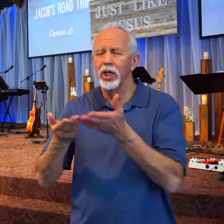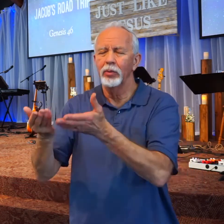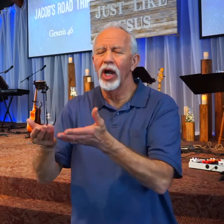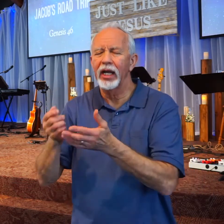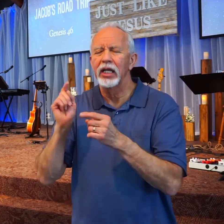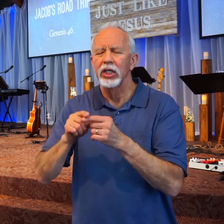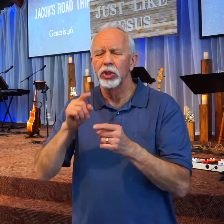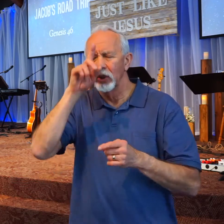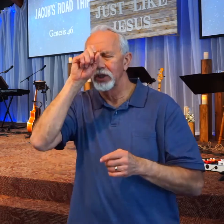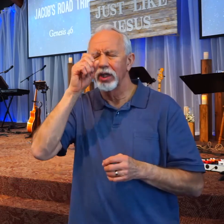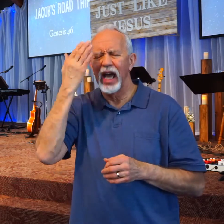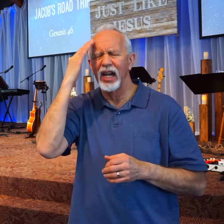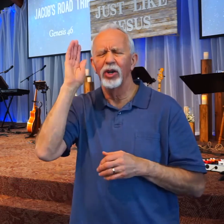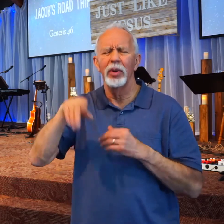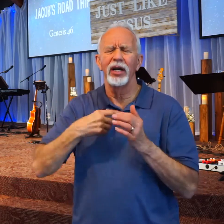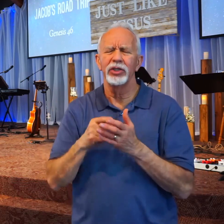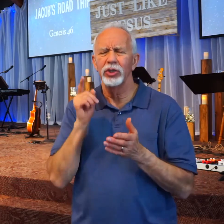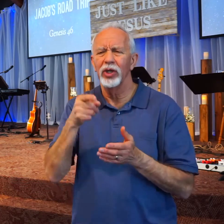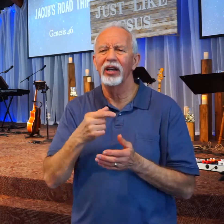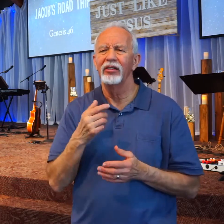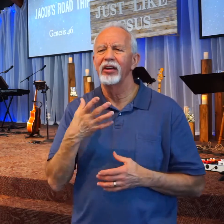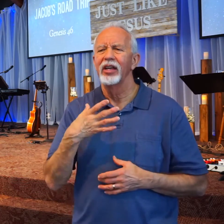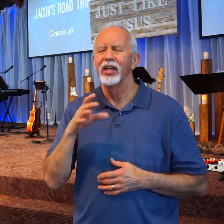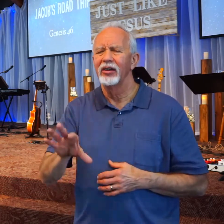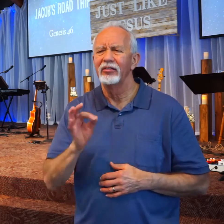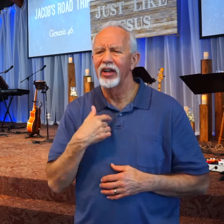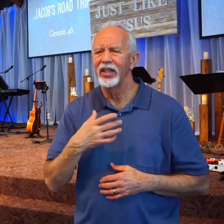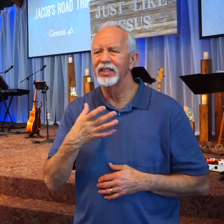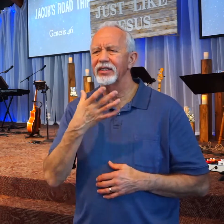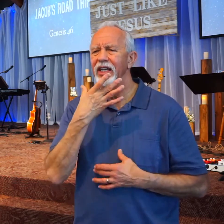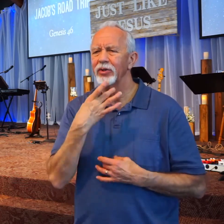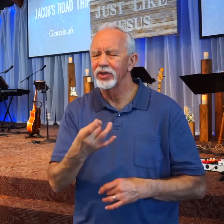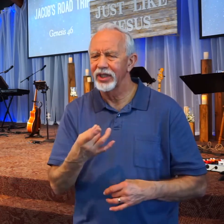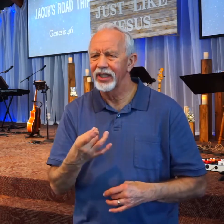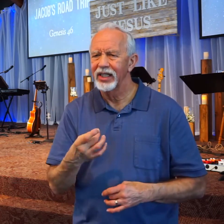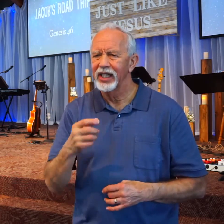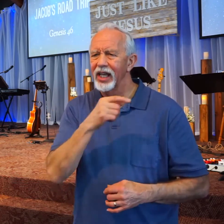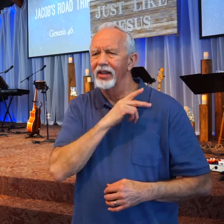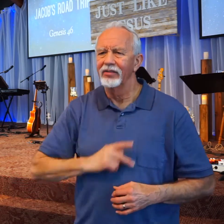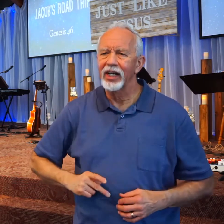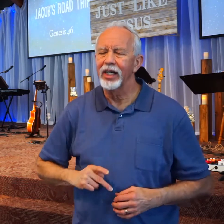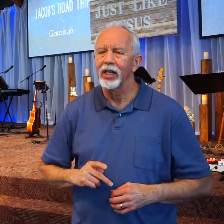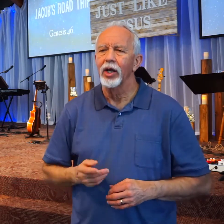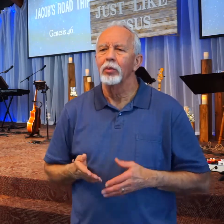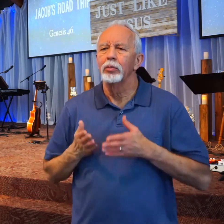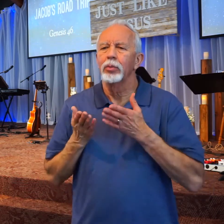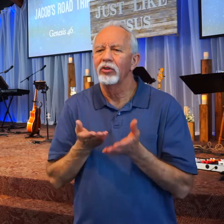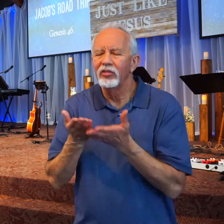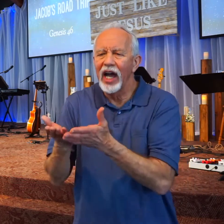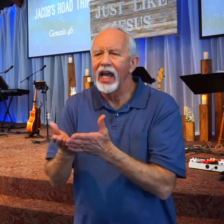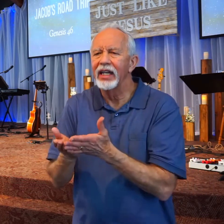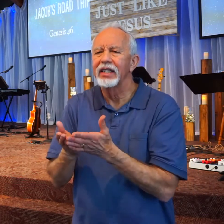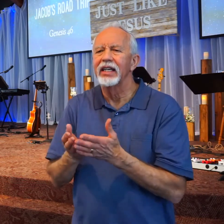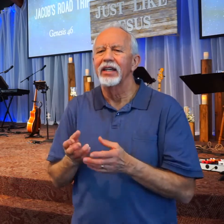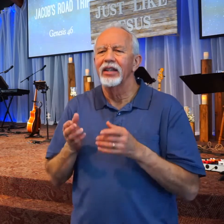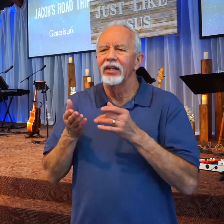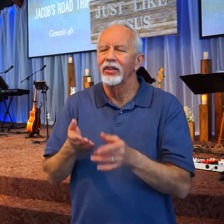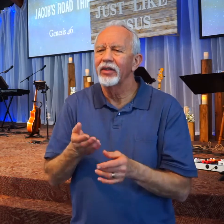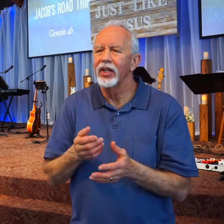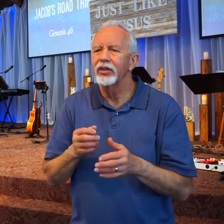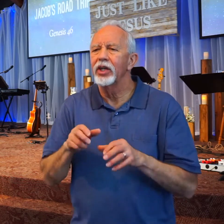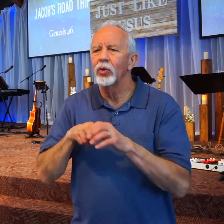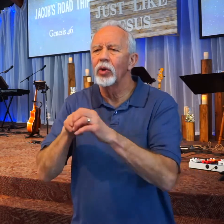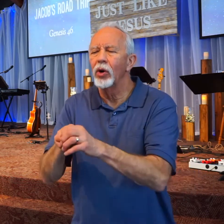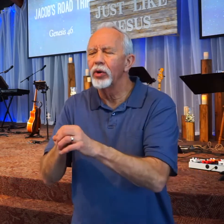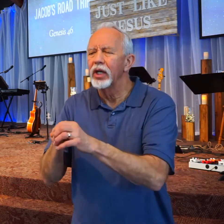to Egypt. And I don't know about you, but I found this fascinating. Think about it. Pharaoh provided the vehicles to bring the children of Israel into Egypt. And later,